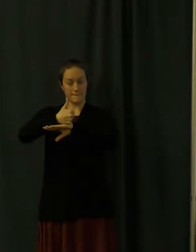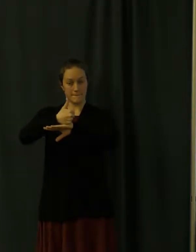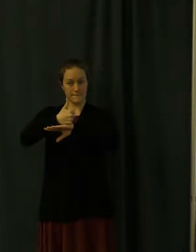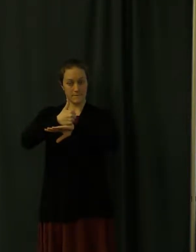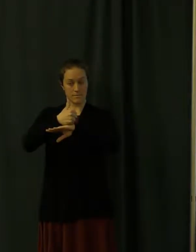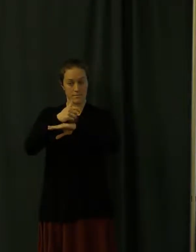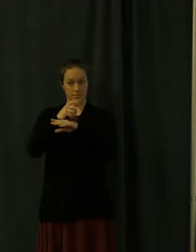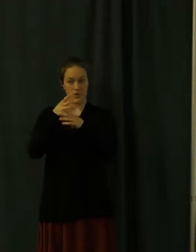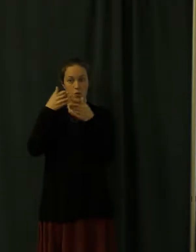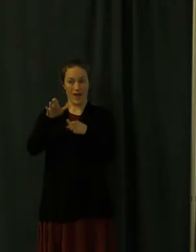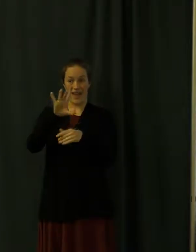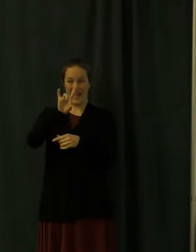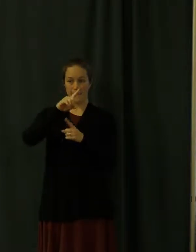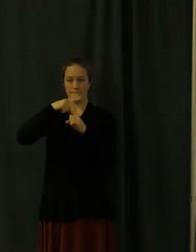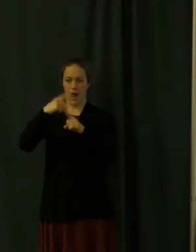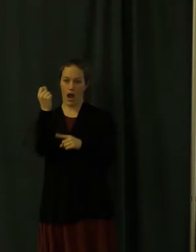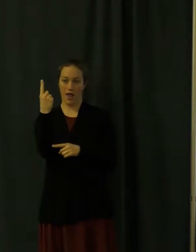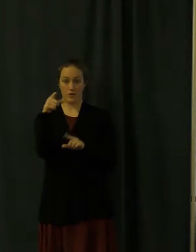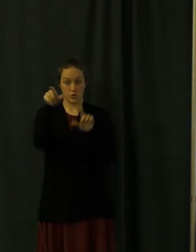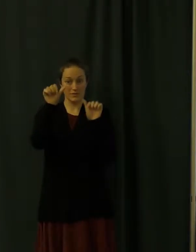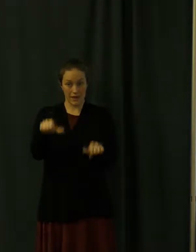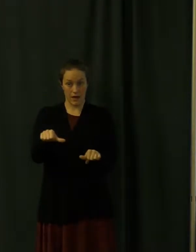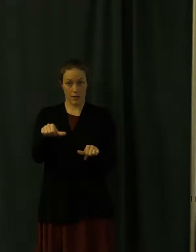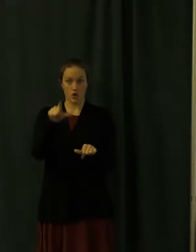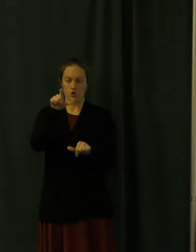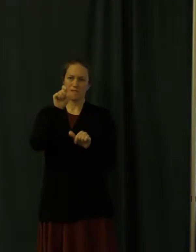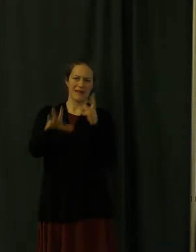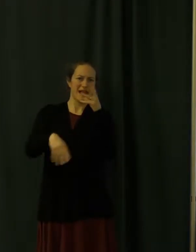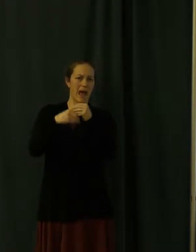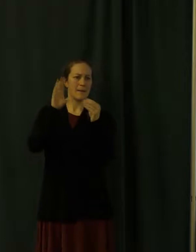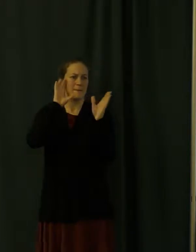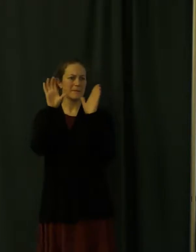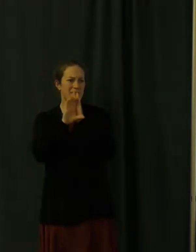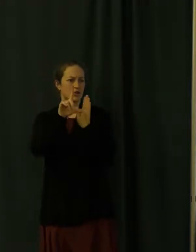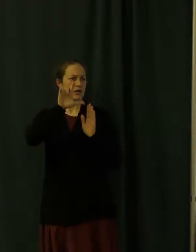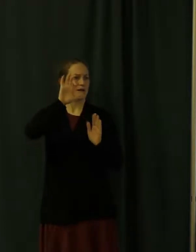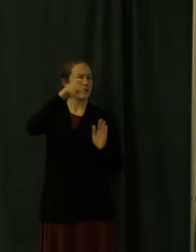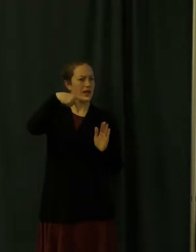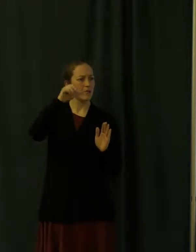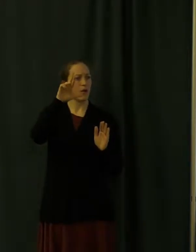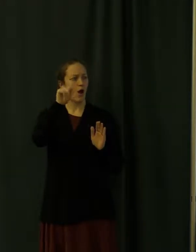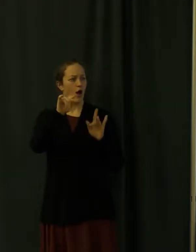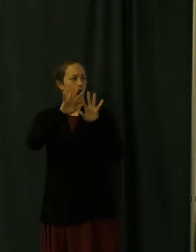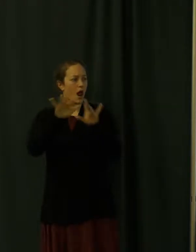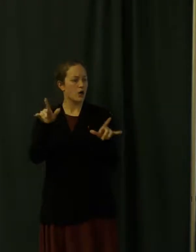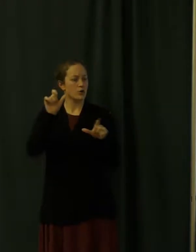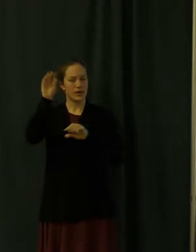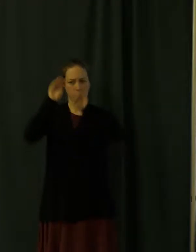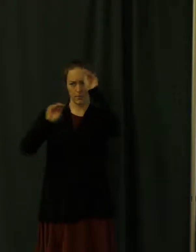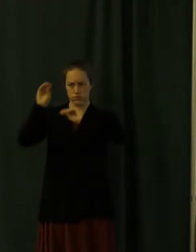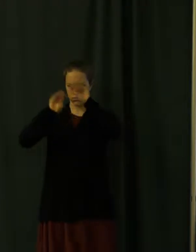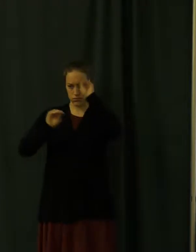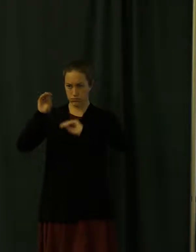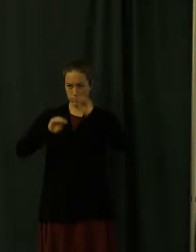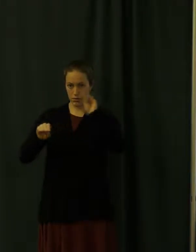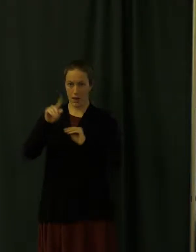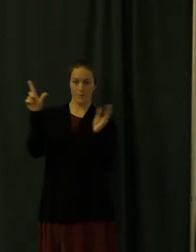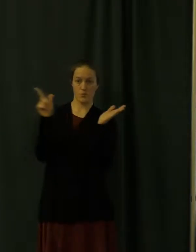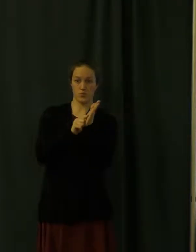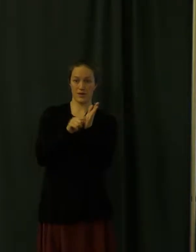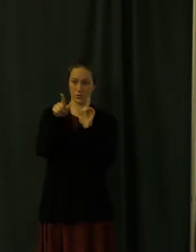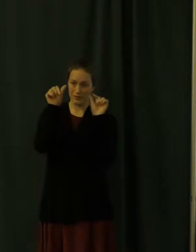can set it to be 8.5 by 11. And then you can put text boxes in and clip art and that kind of stuff. And you can print it as a